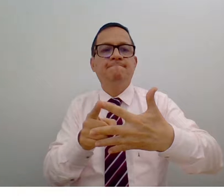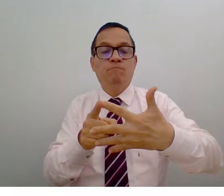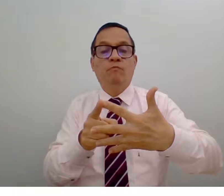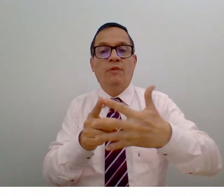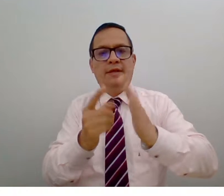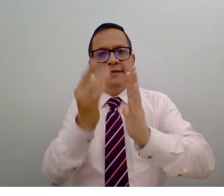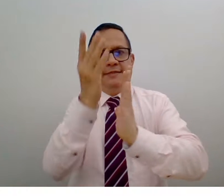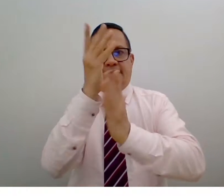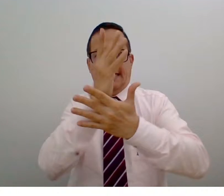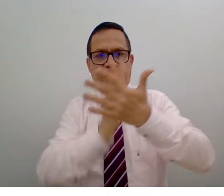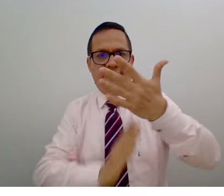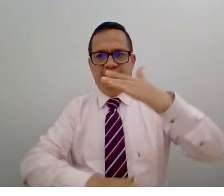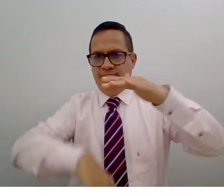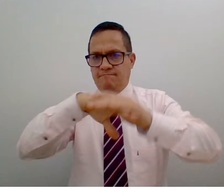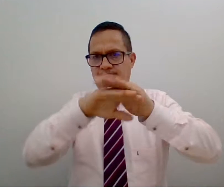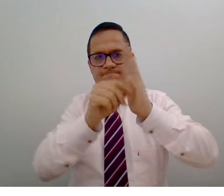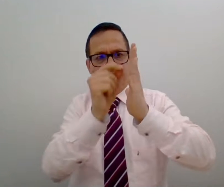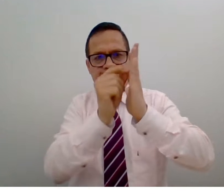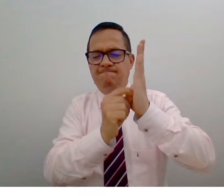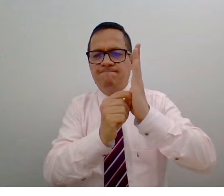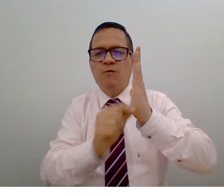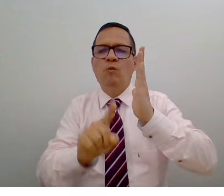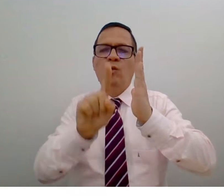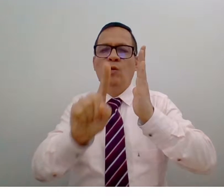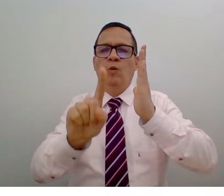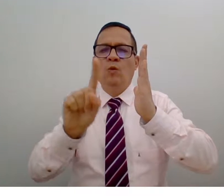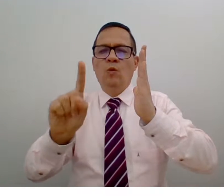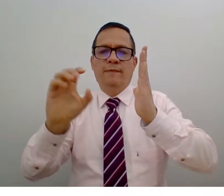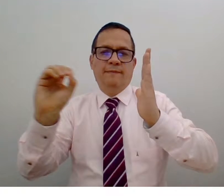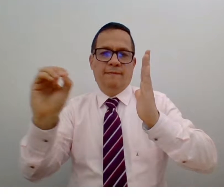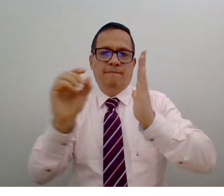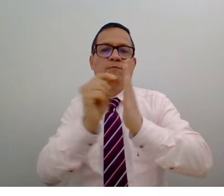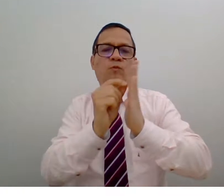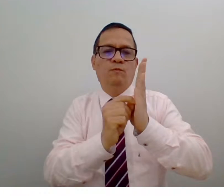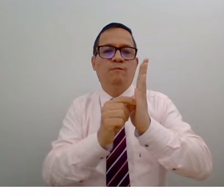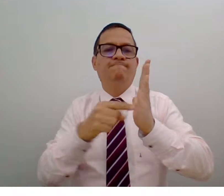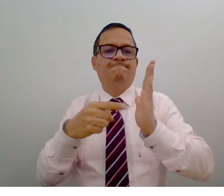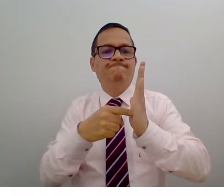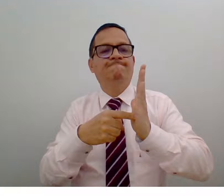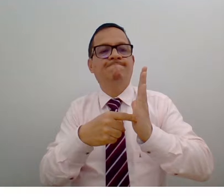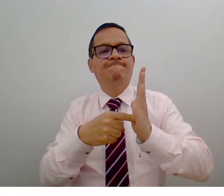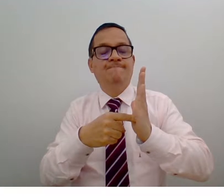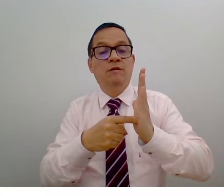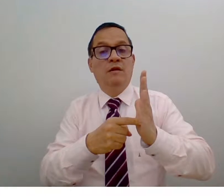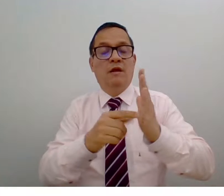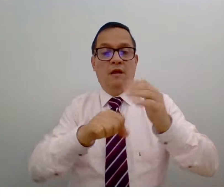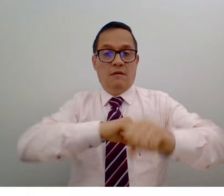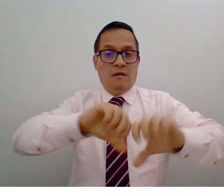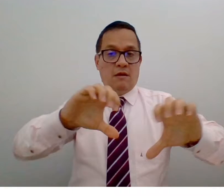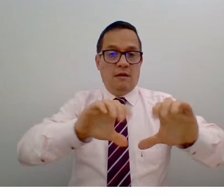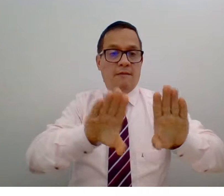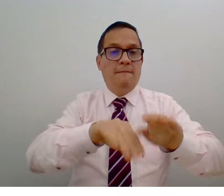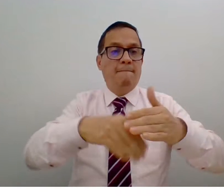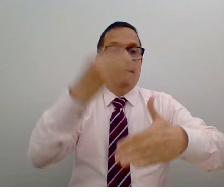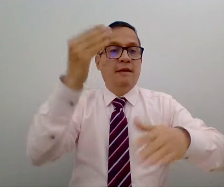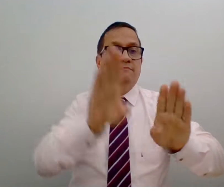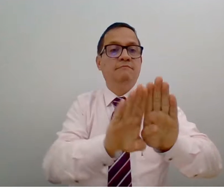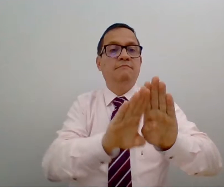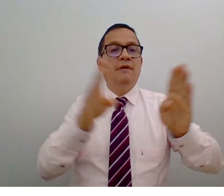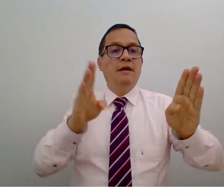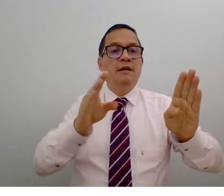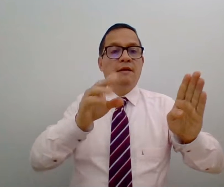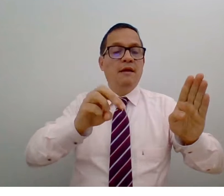Highest score of the activity, 110 points. The activity starts